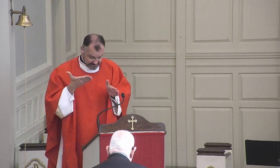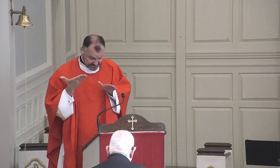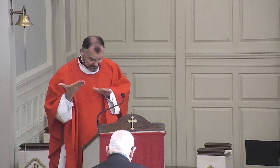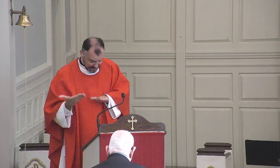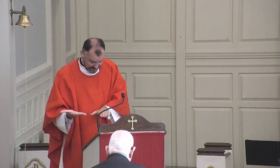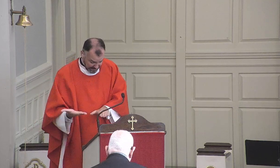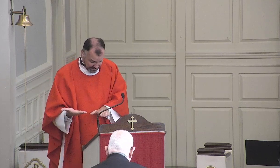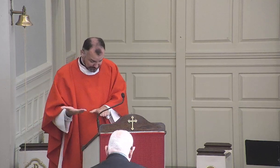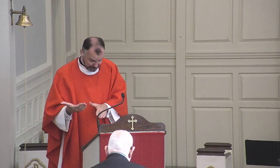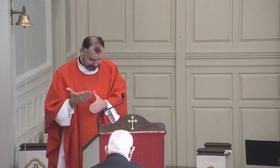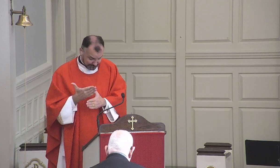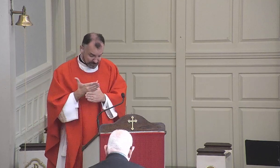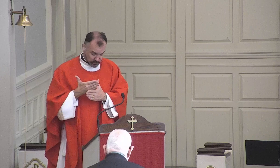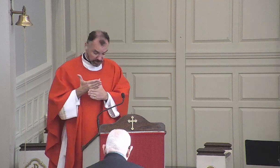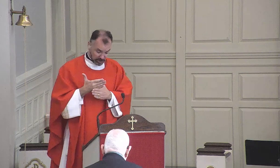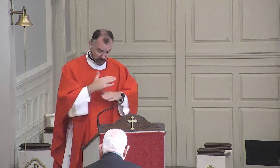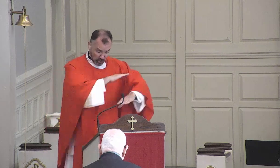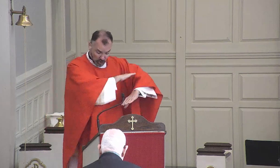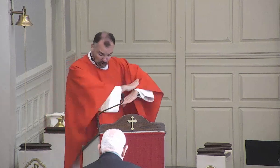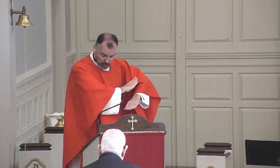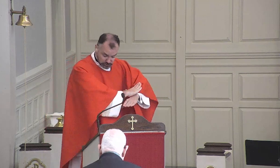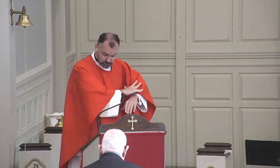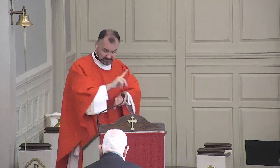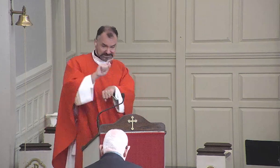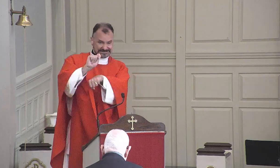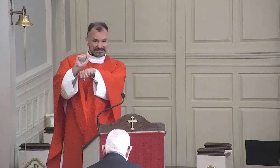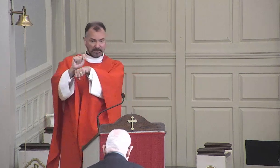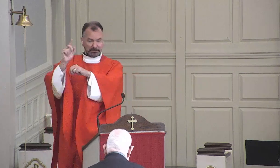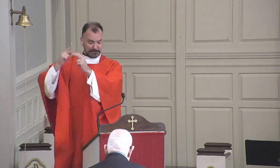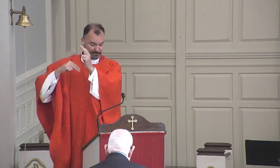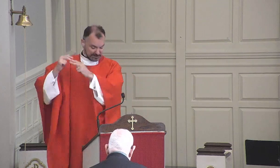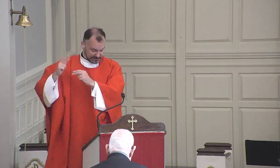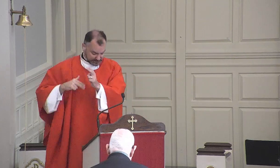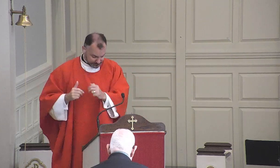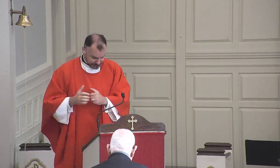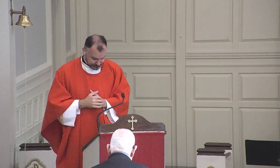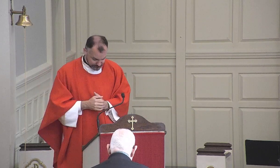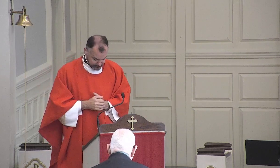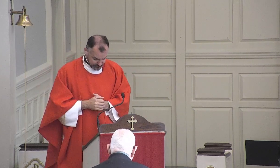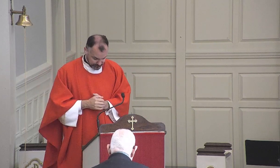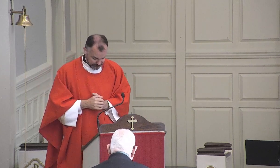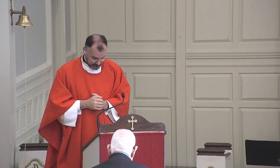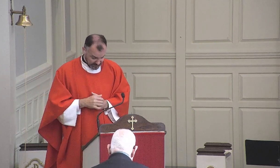who died between the altar and the temple building.